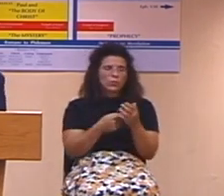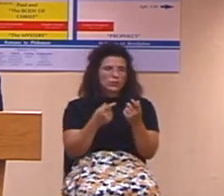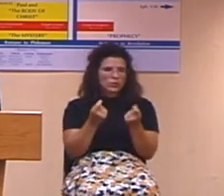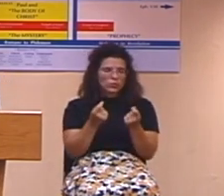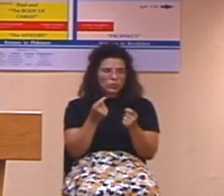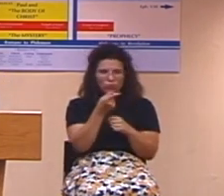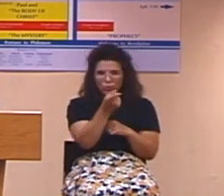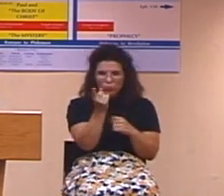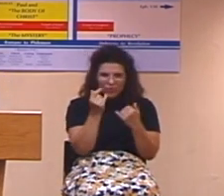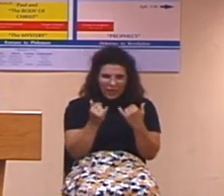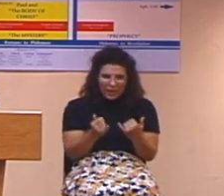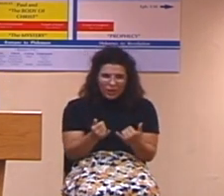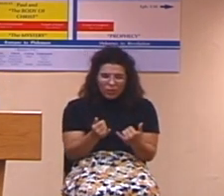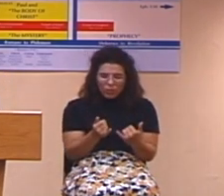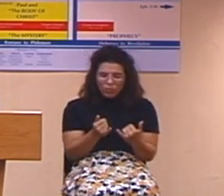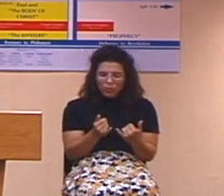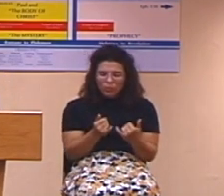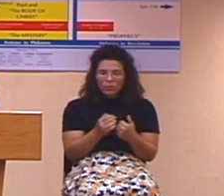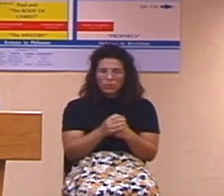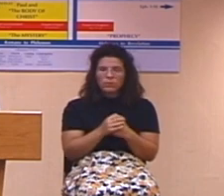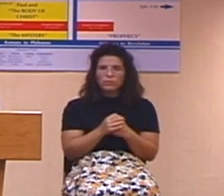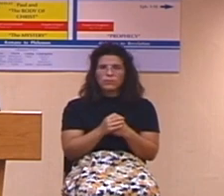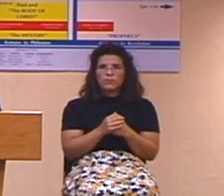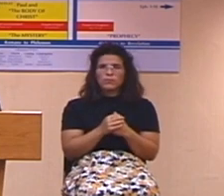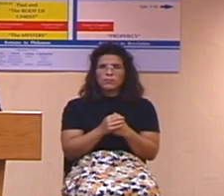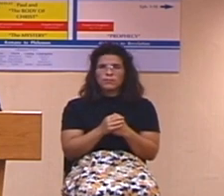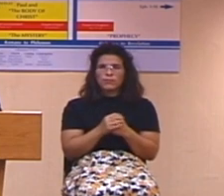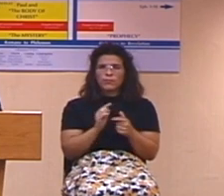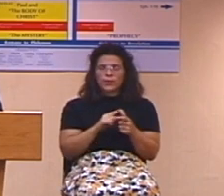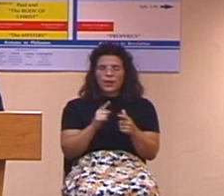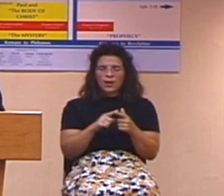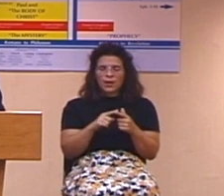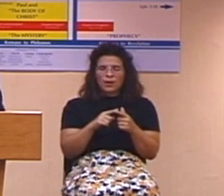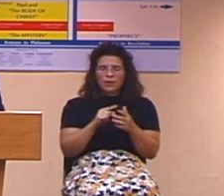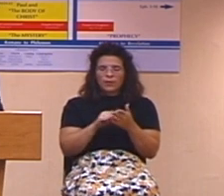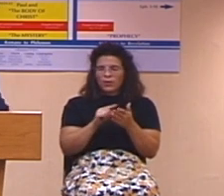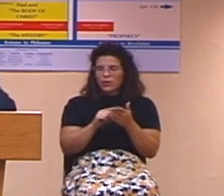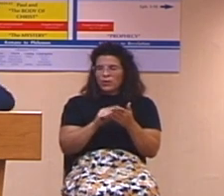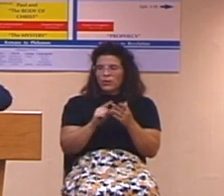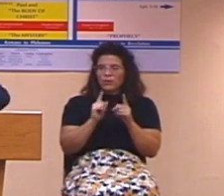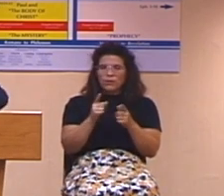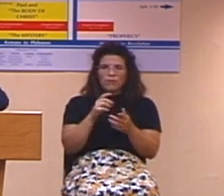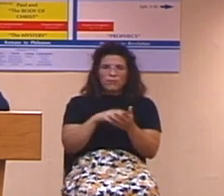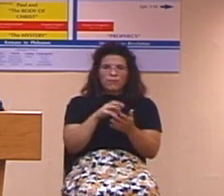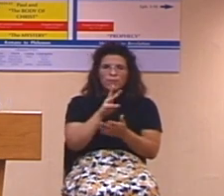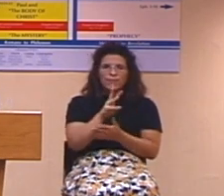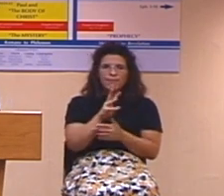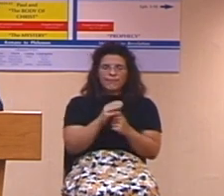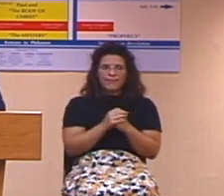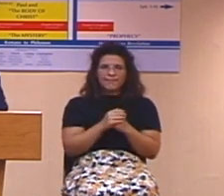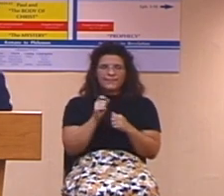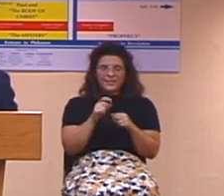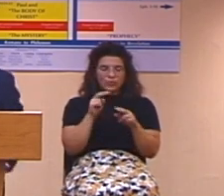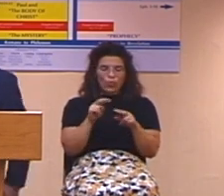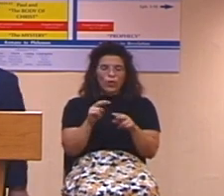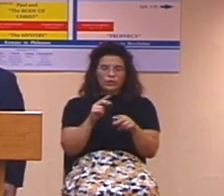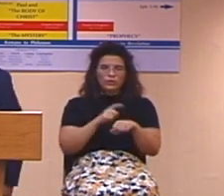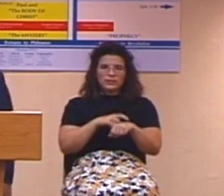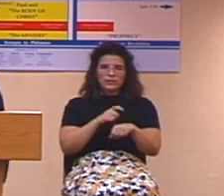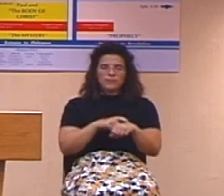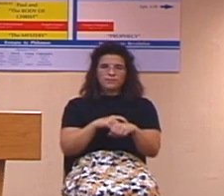to you now? When we ran other verses, come on over to chapter 6. I got to watch the time. Chapter